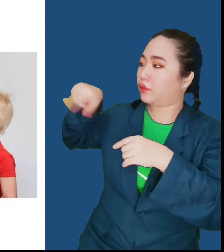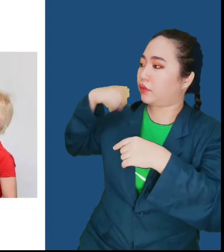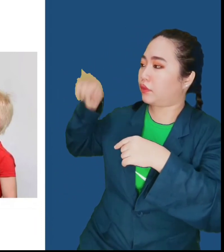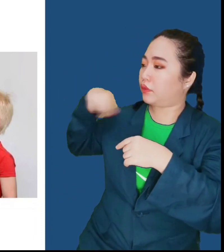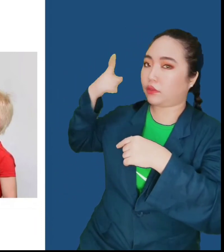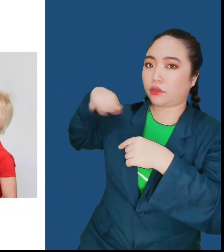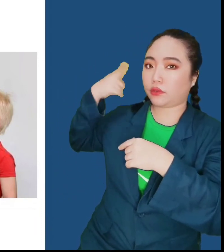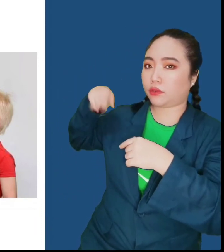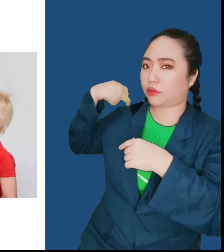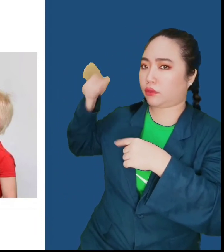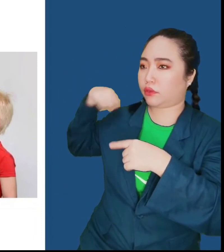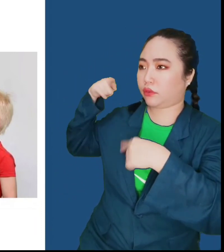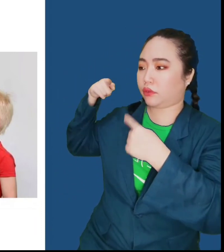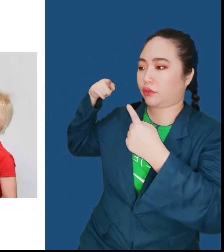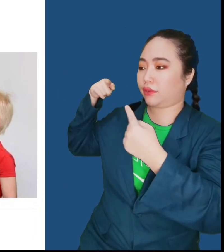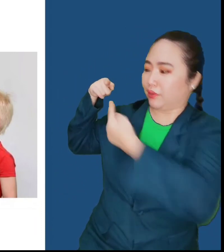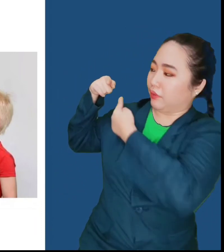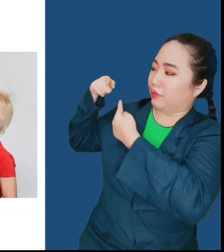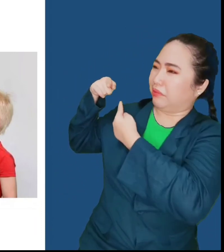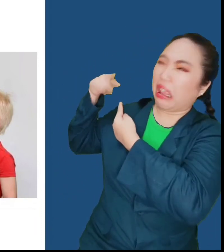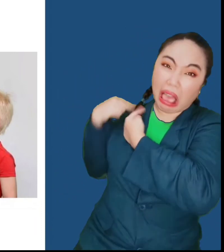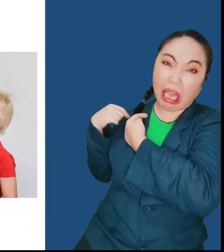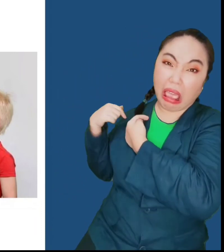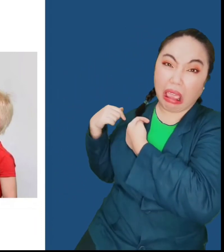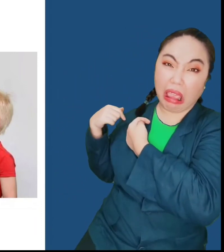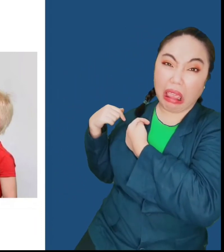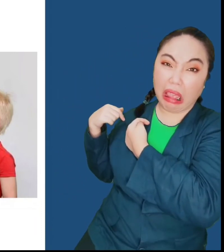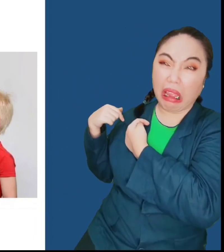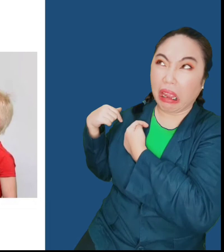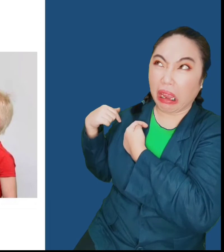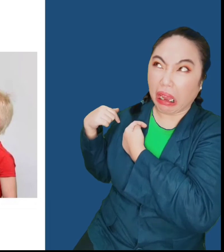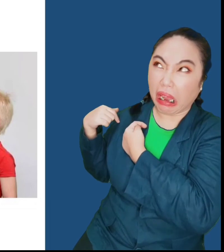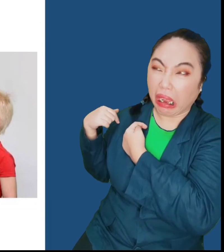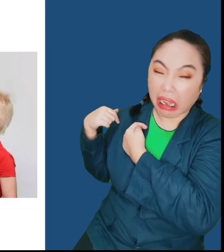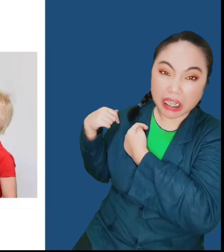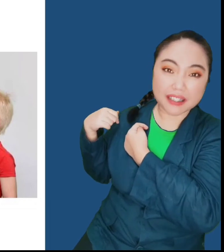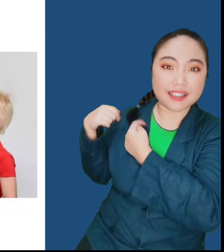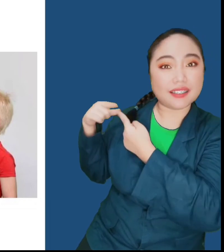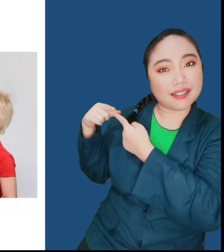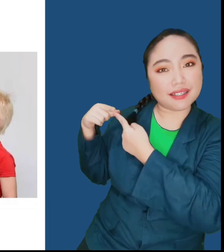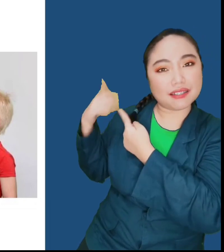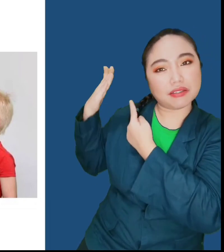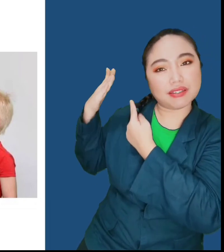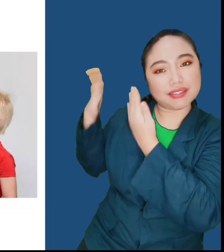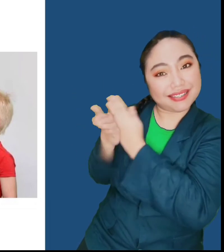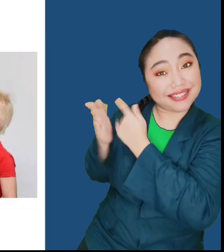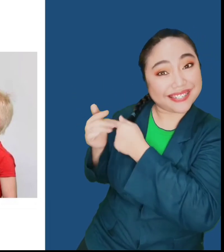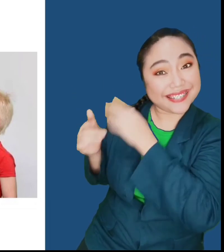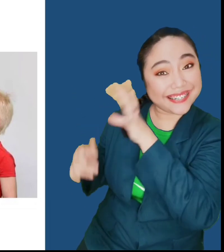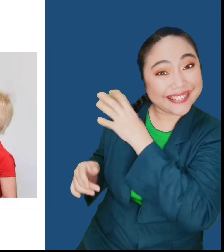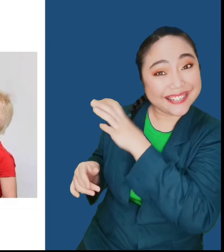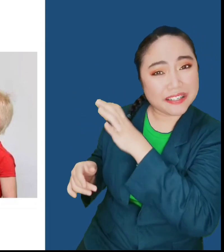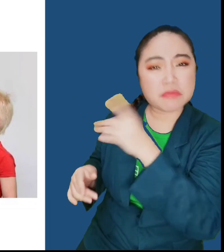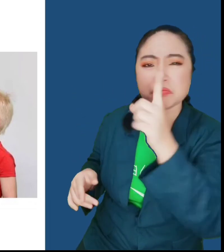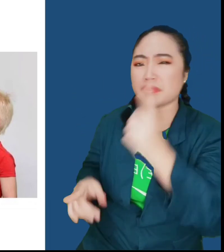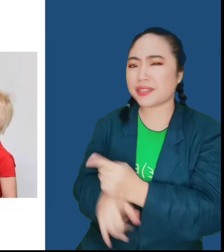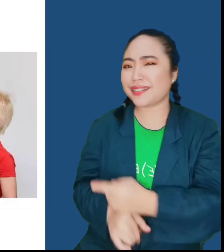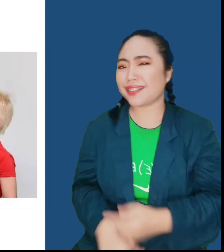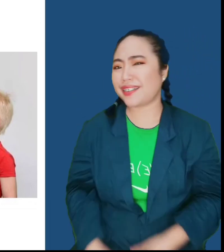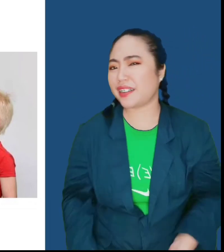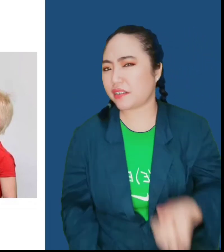kid. The oh, and then he would try to fit his finger on the fan, and then the fan would stop